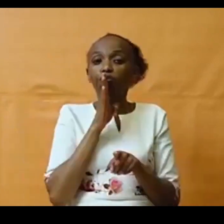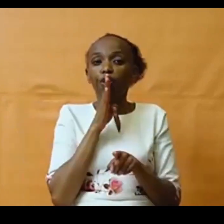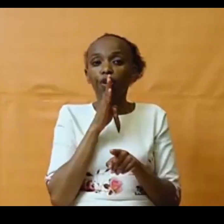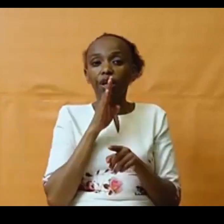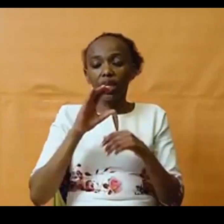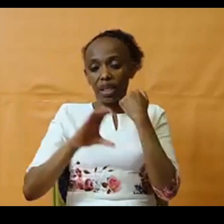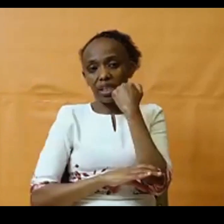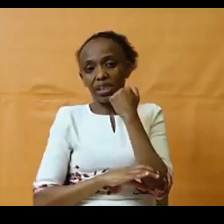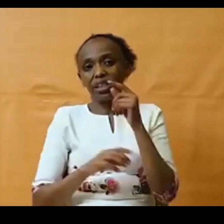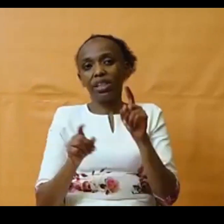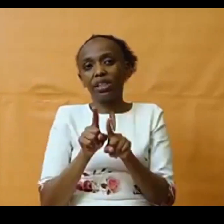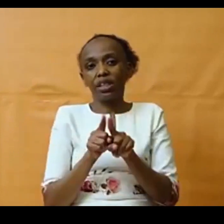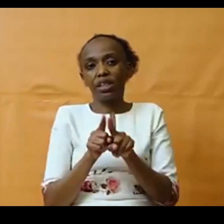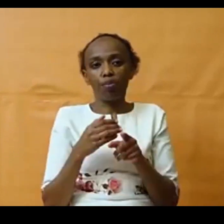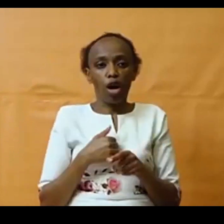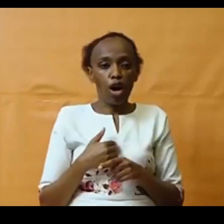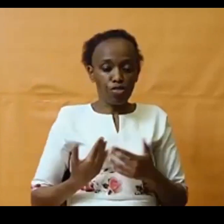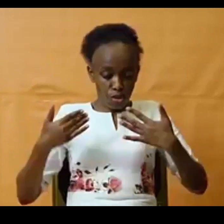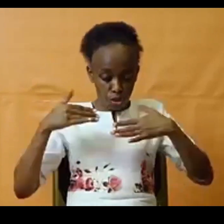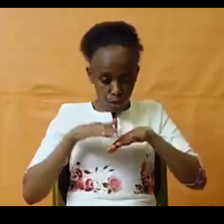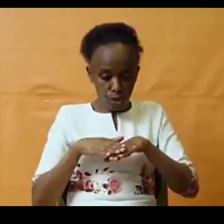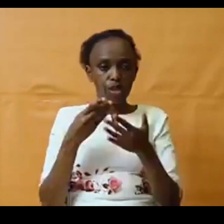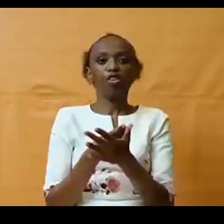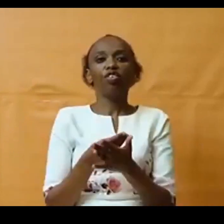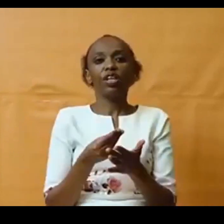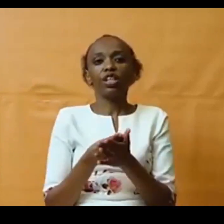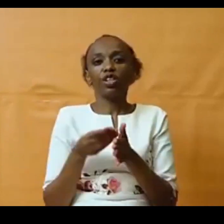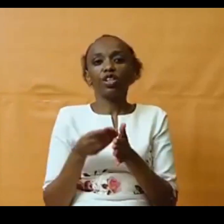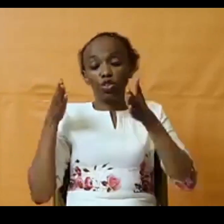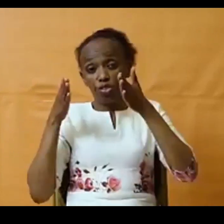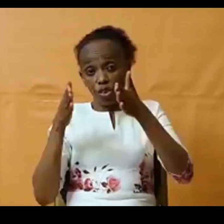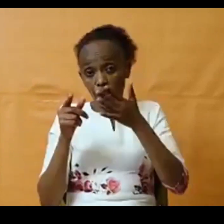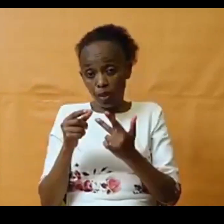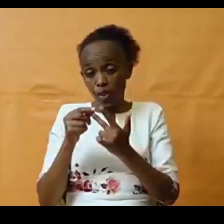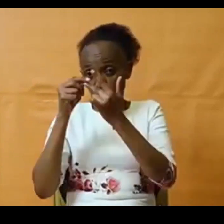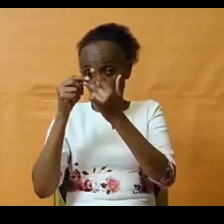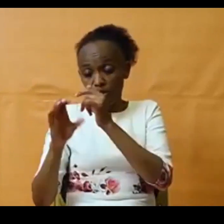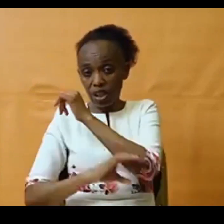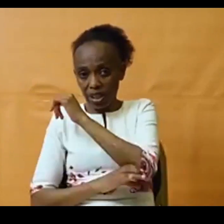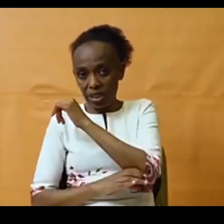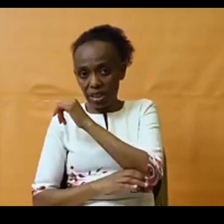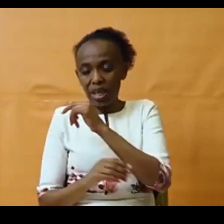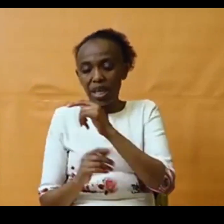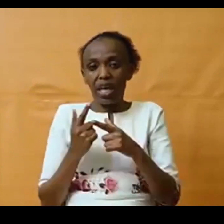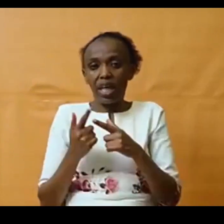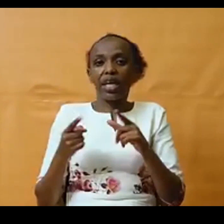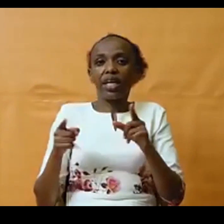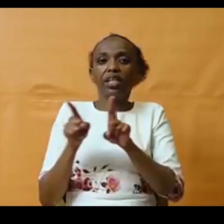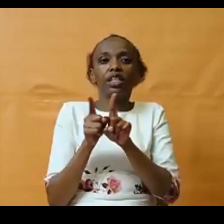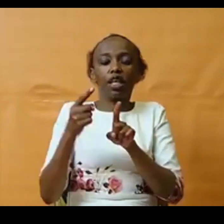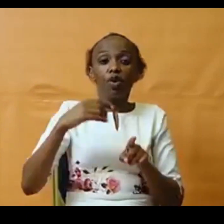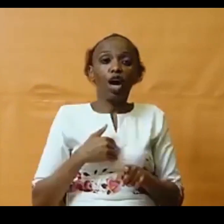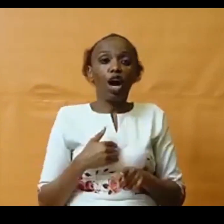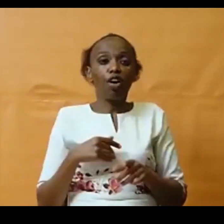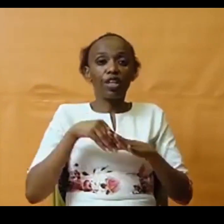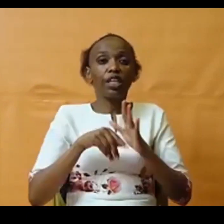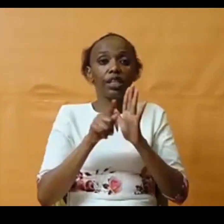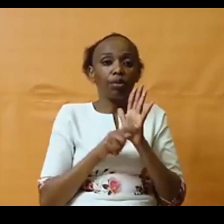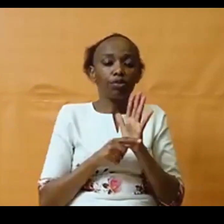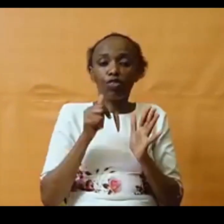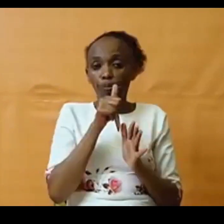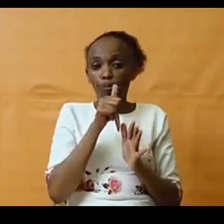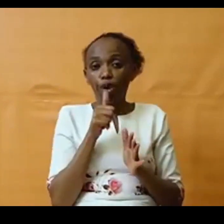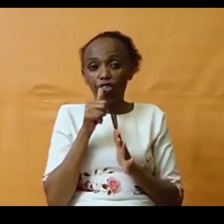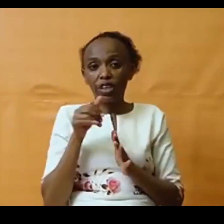they also have consolidated their finance to focus on specific countries. And then you also have, in terms of the private sector, you